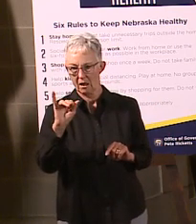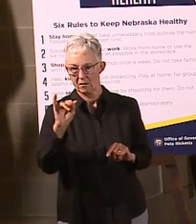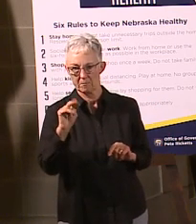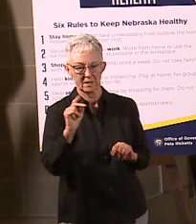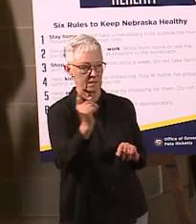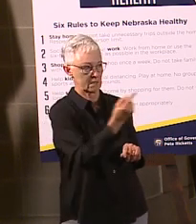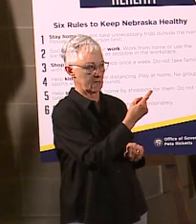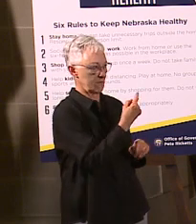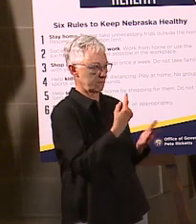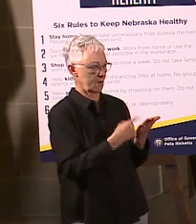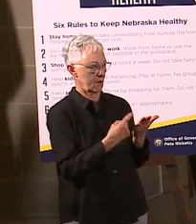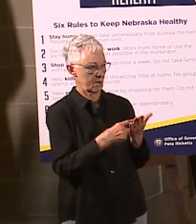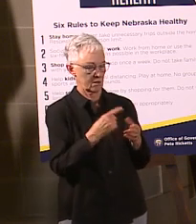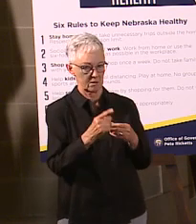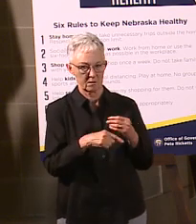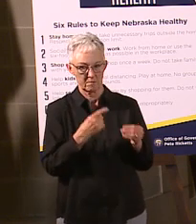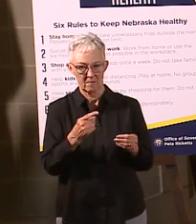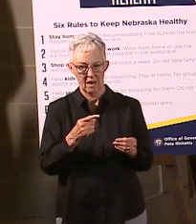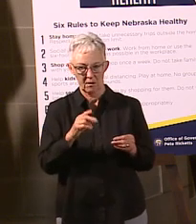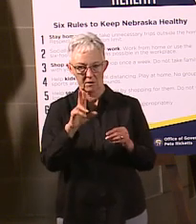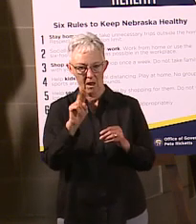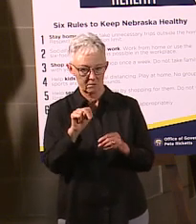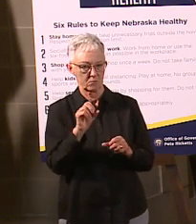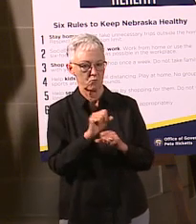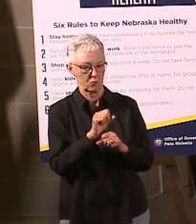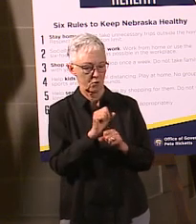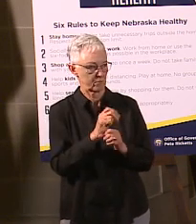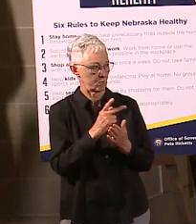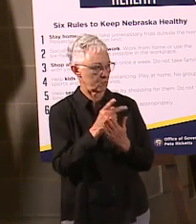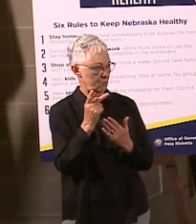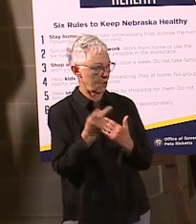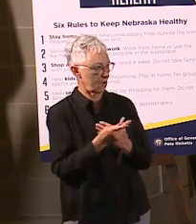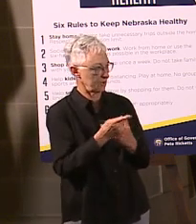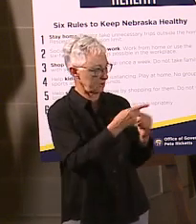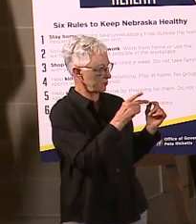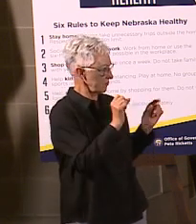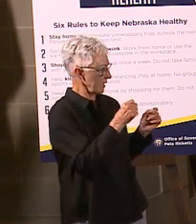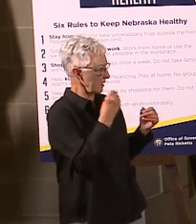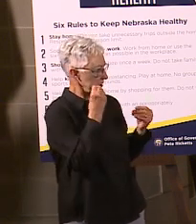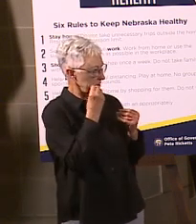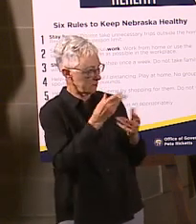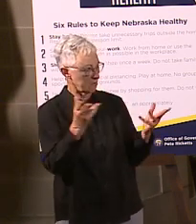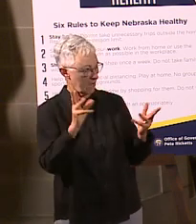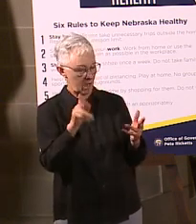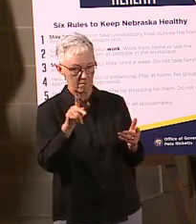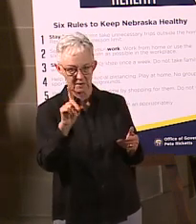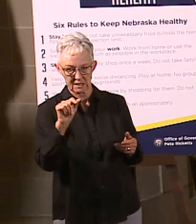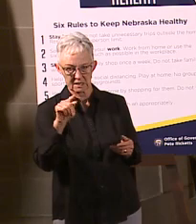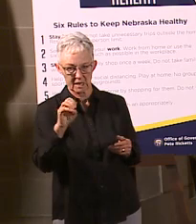people are still waiting. So, Commissioner, can you come up and give us a little bit of update on where we are with regard to those benefits? Sure.